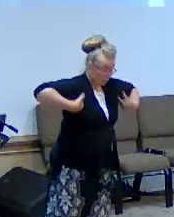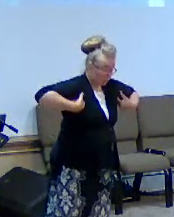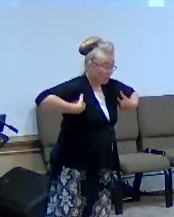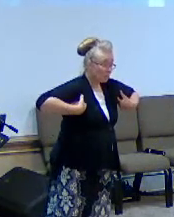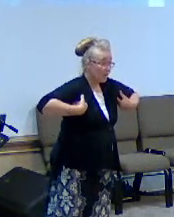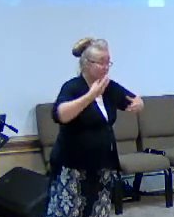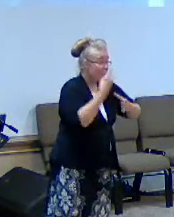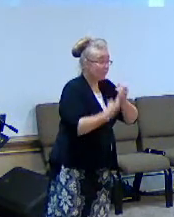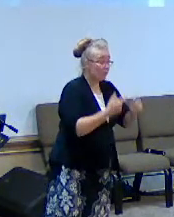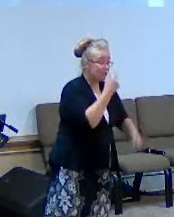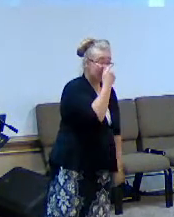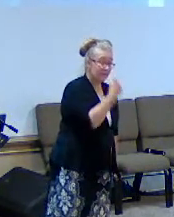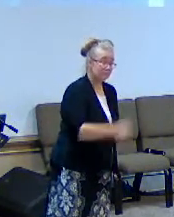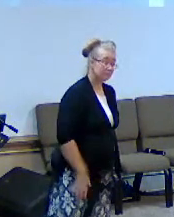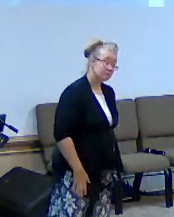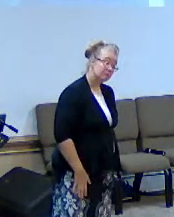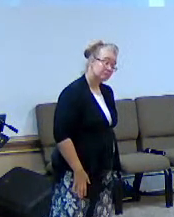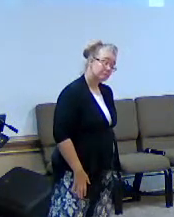stink.